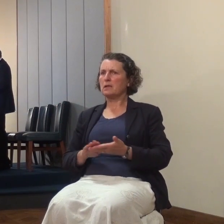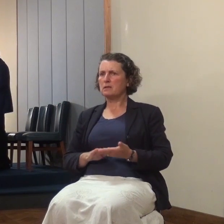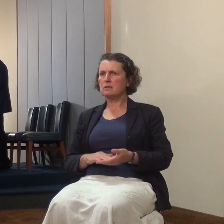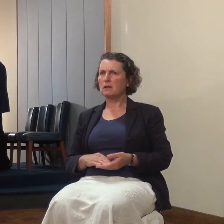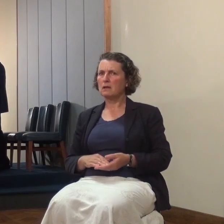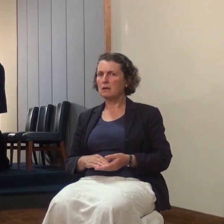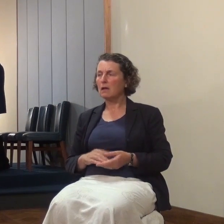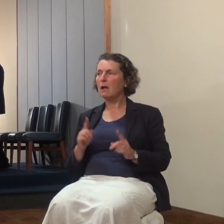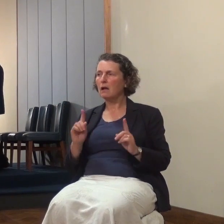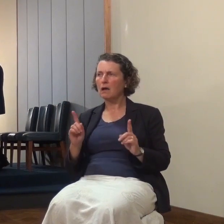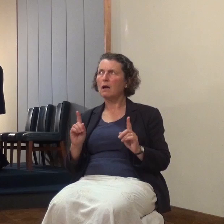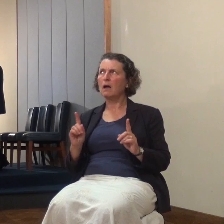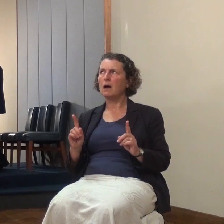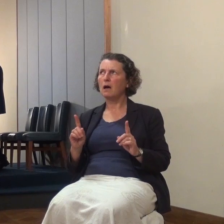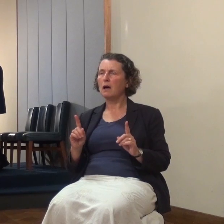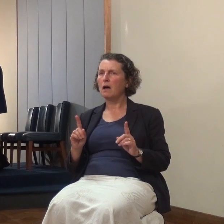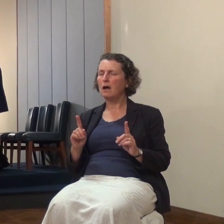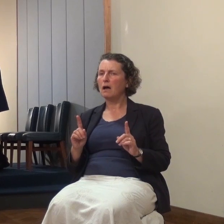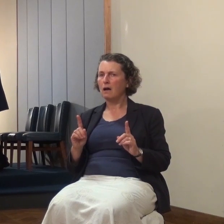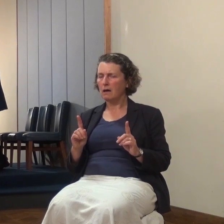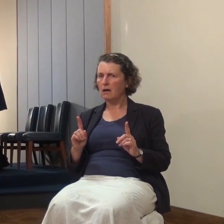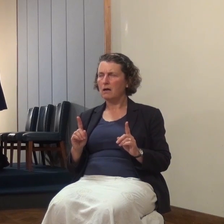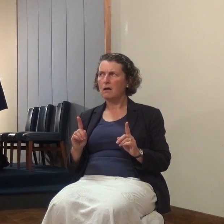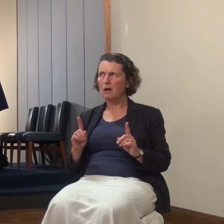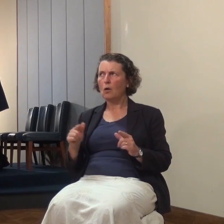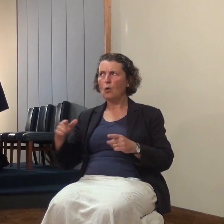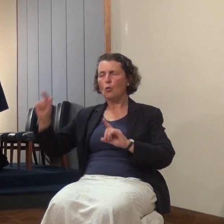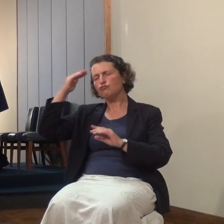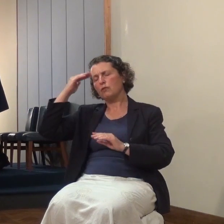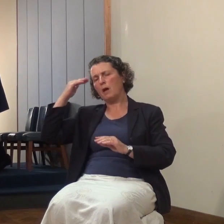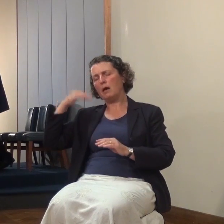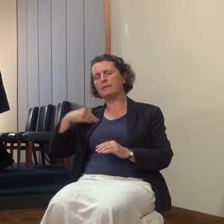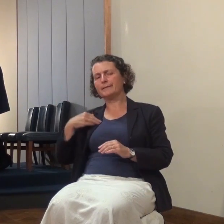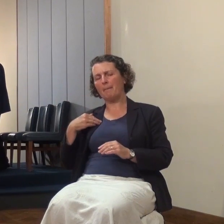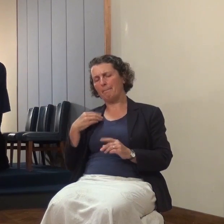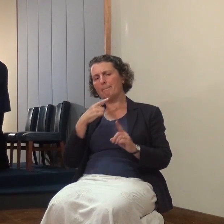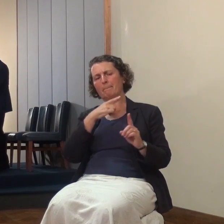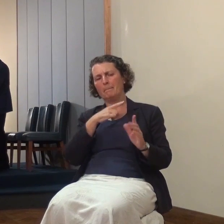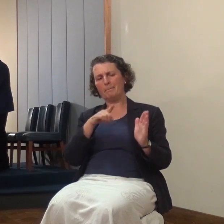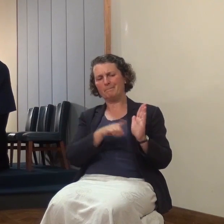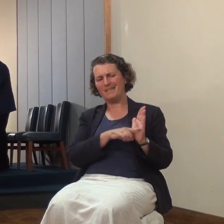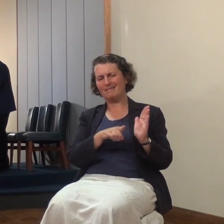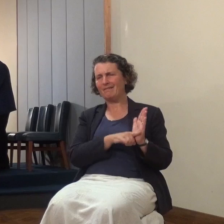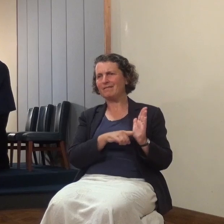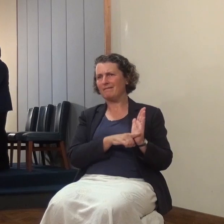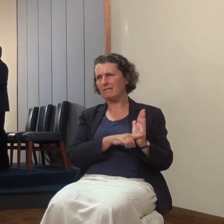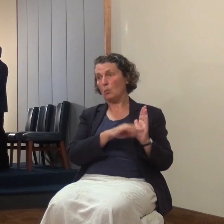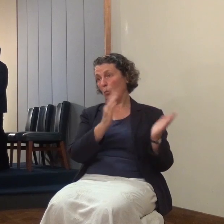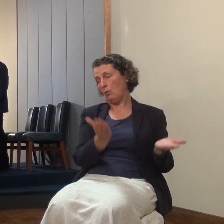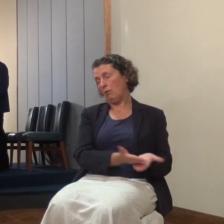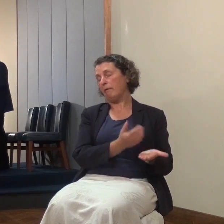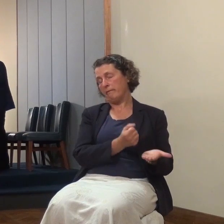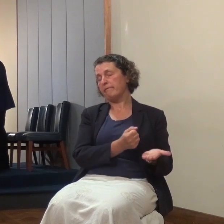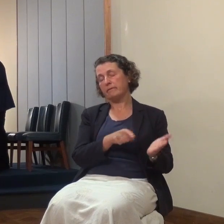insulate us completely from all this. We can begin to buy into the lie. I fear that that is what it is, that we should